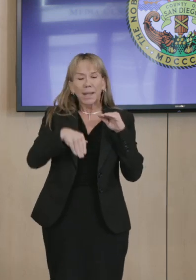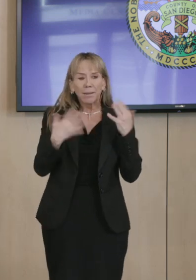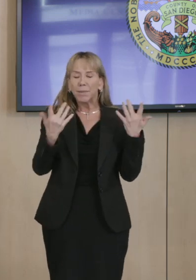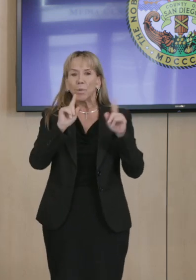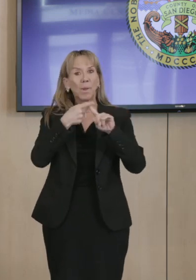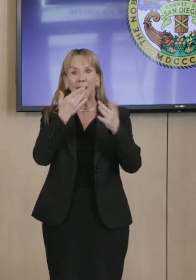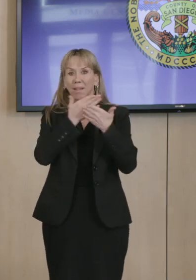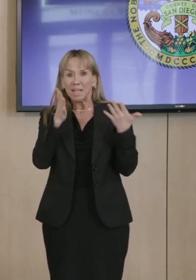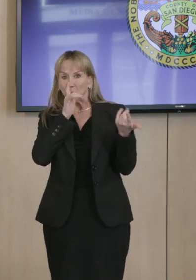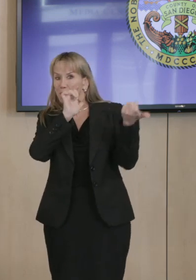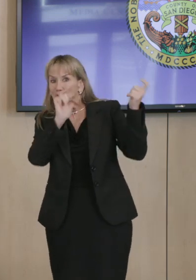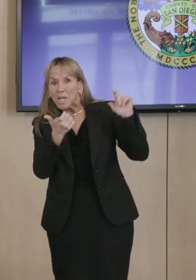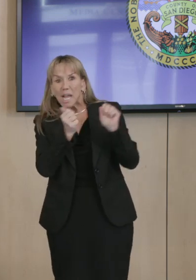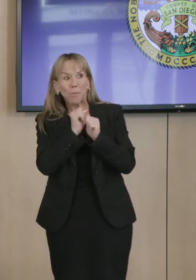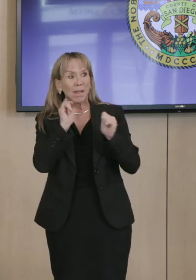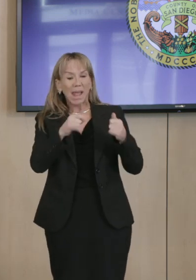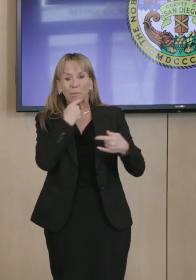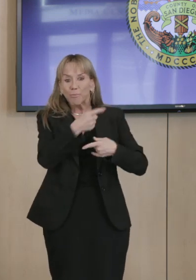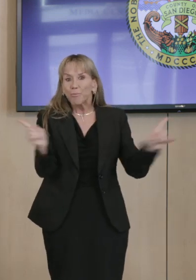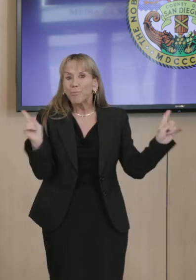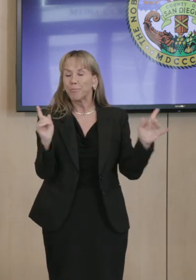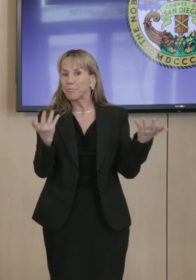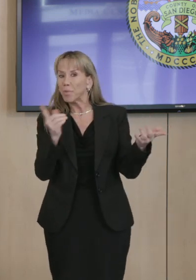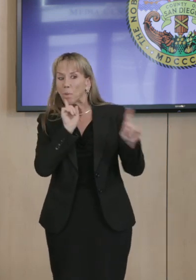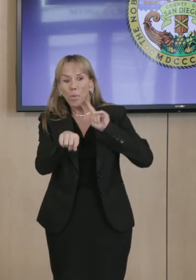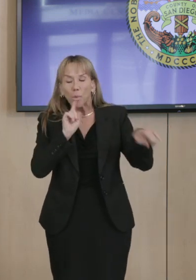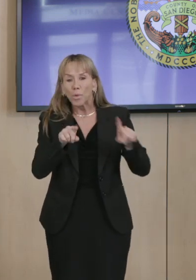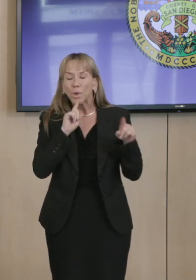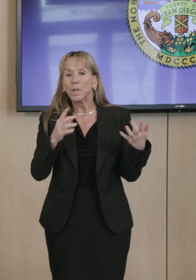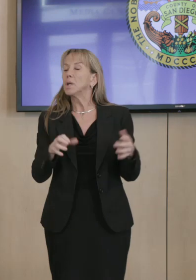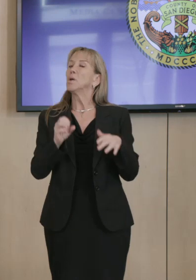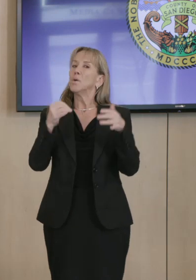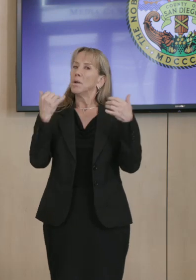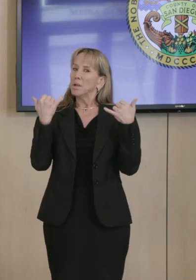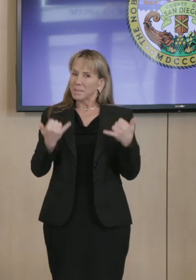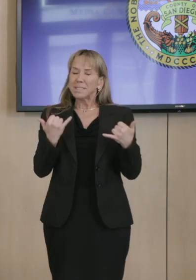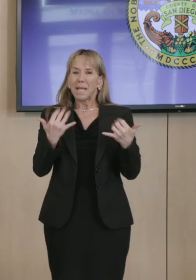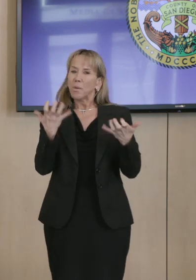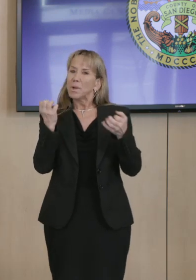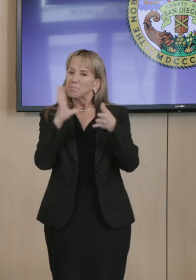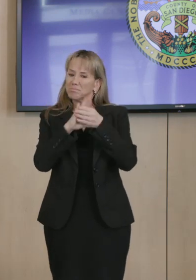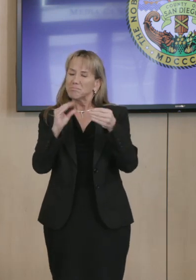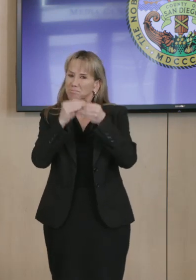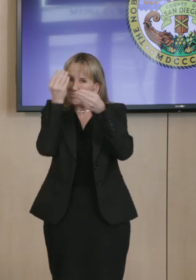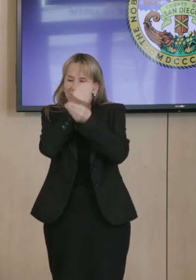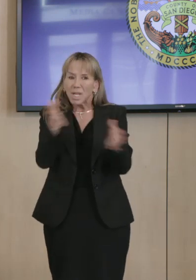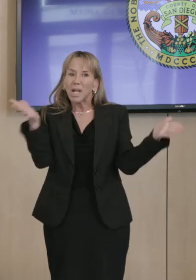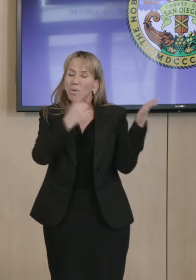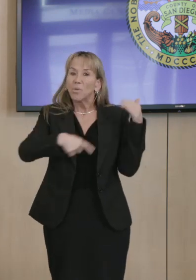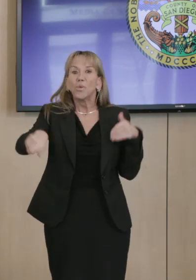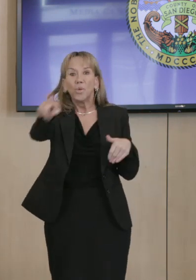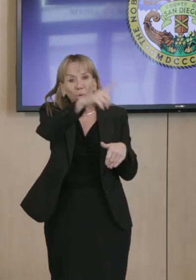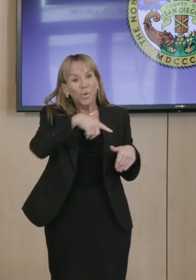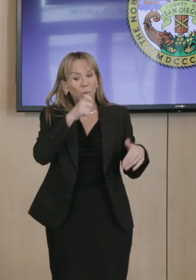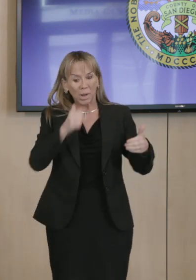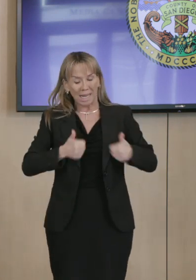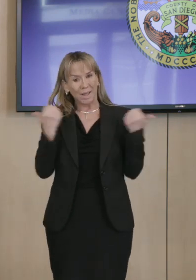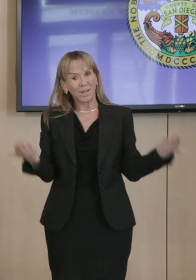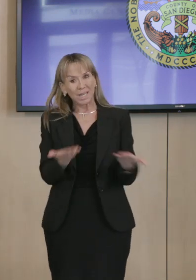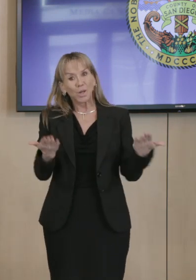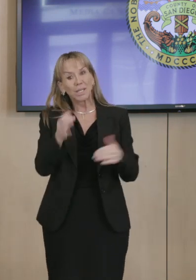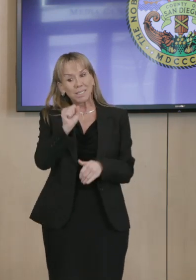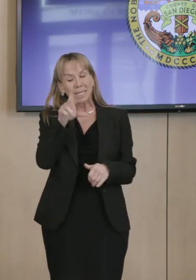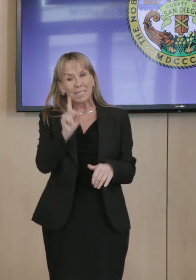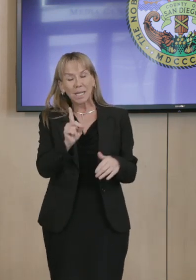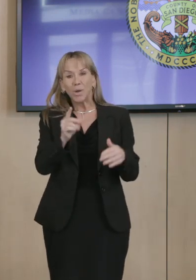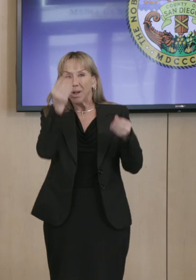of our posture. And today we want to convey the unequivocal and very clear message to San Diegans that in San Diego we are at the